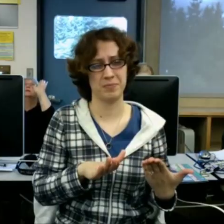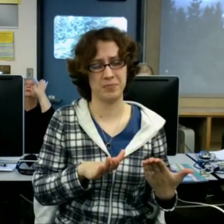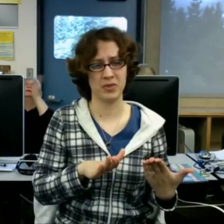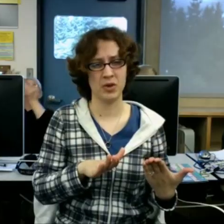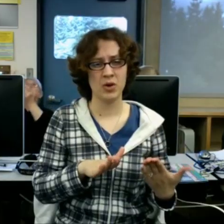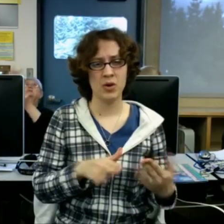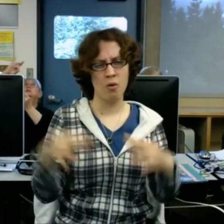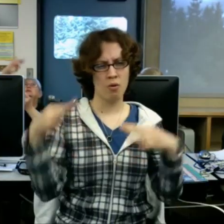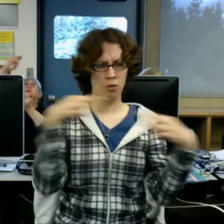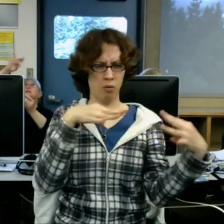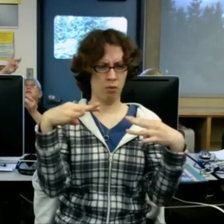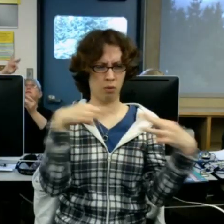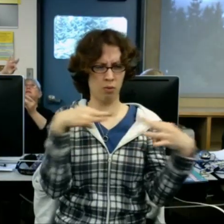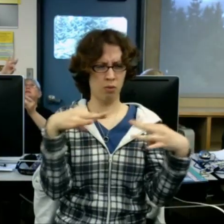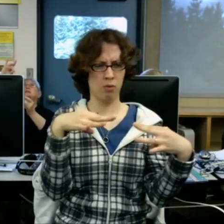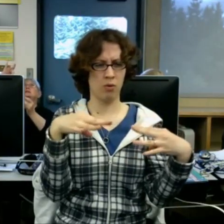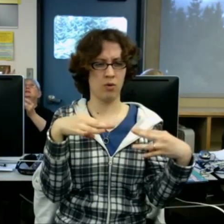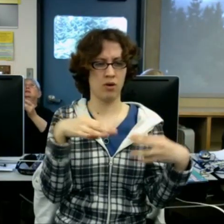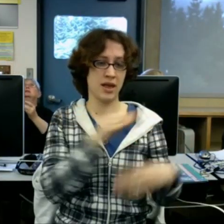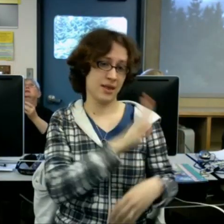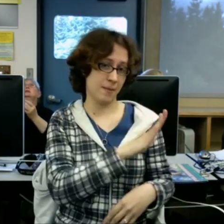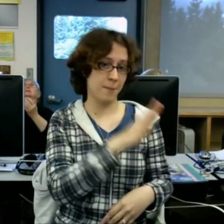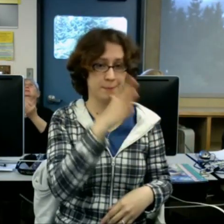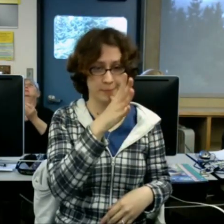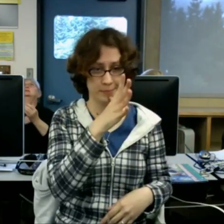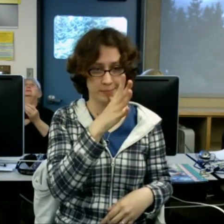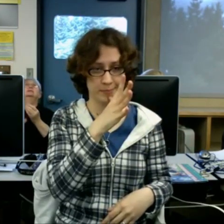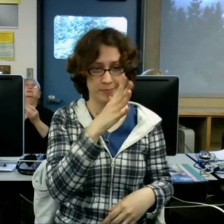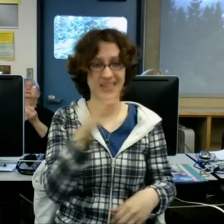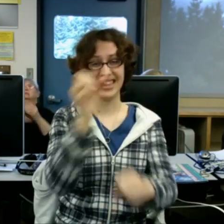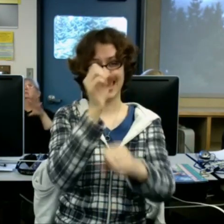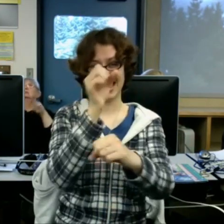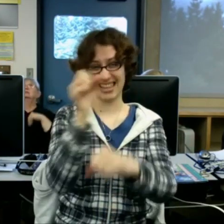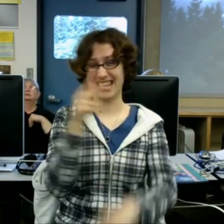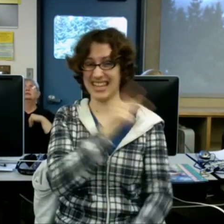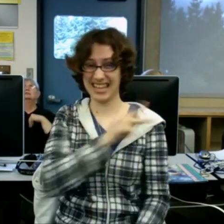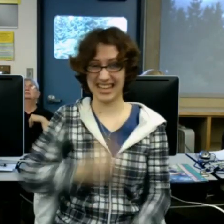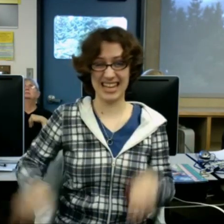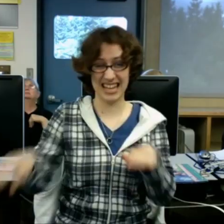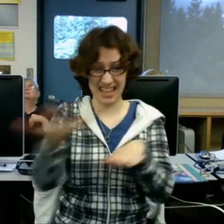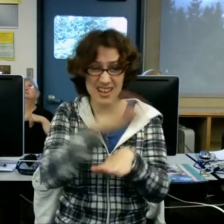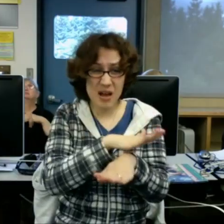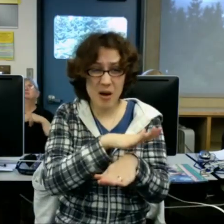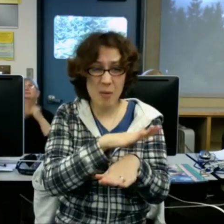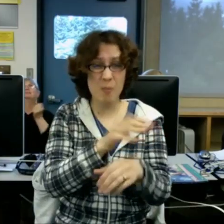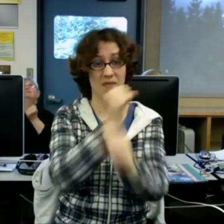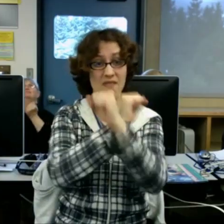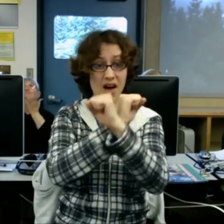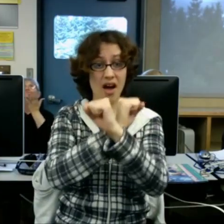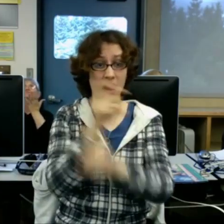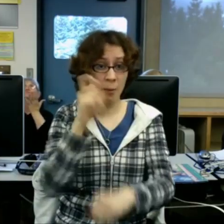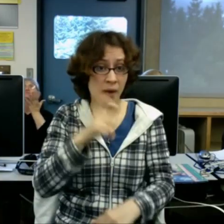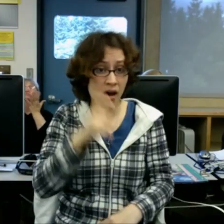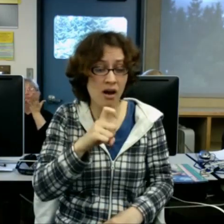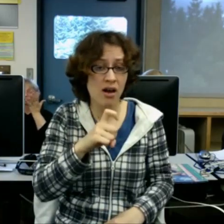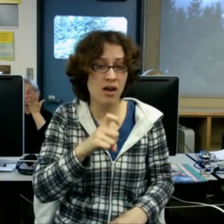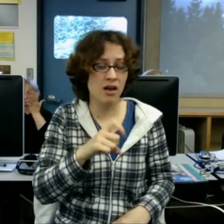died, and there was a war, and his mother had to defend the kingdom. She had